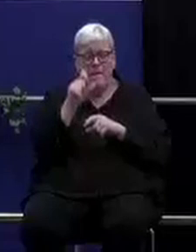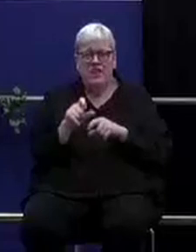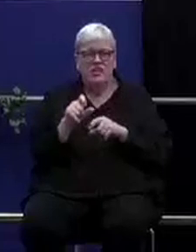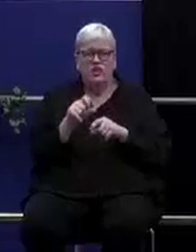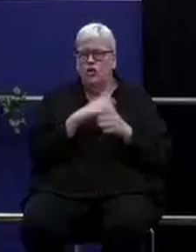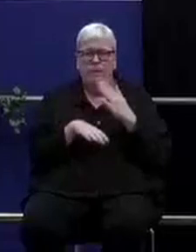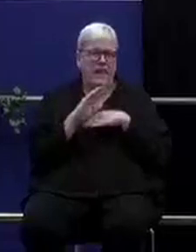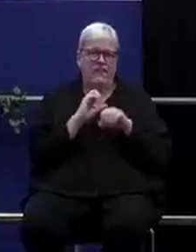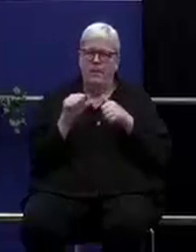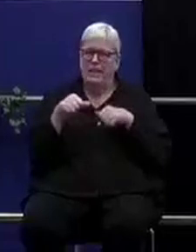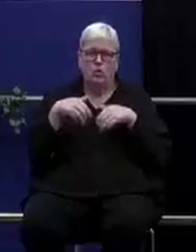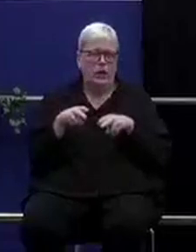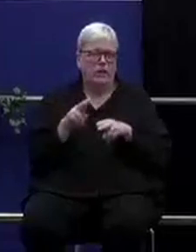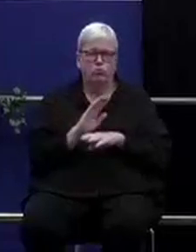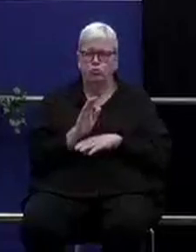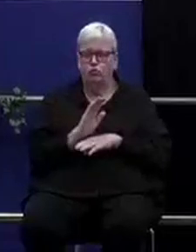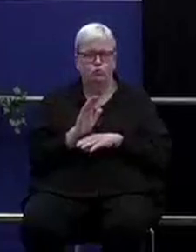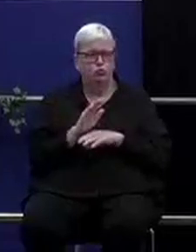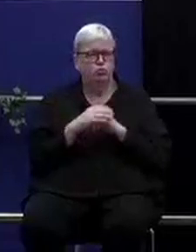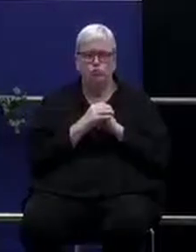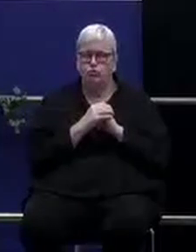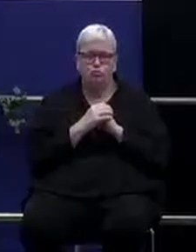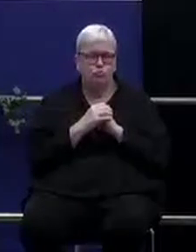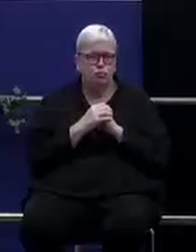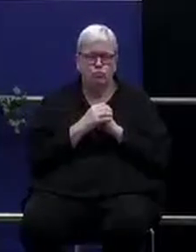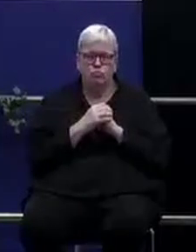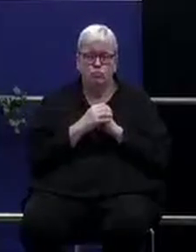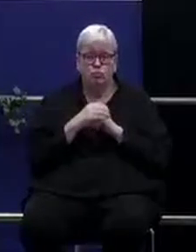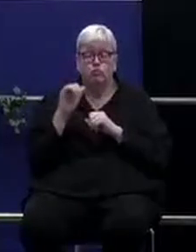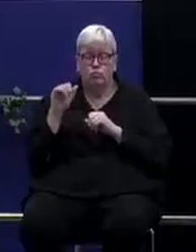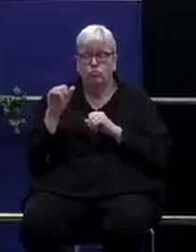the best on many occasions. Yeah.